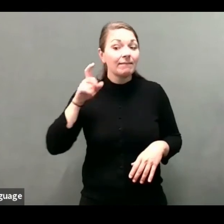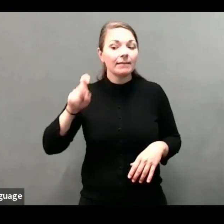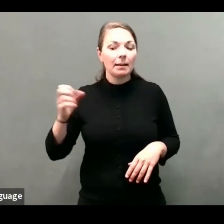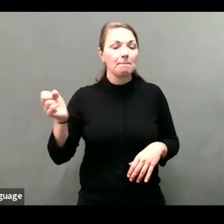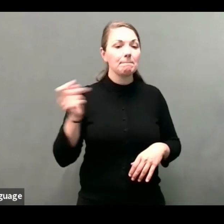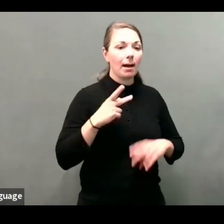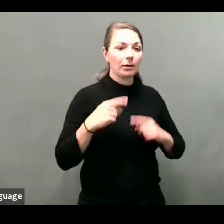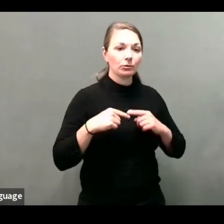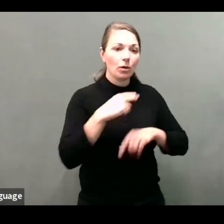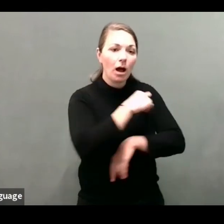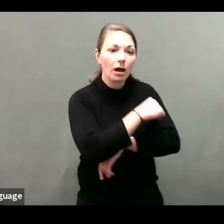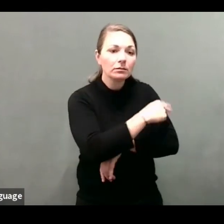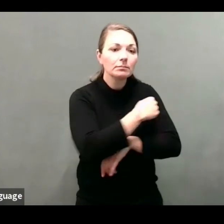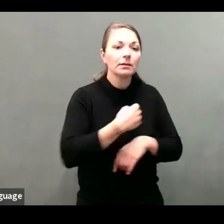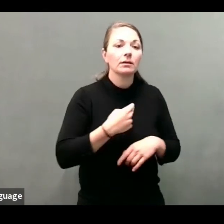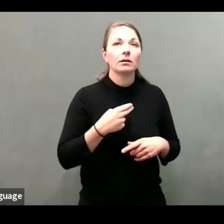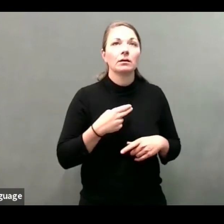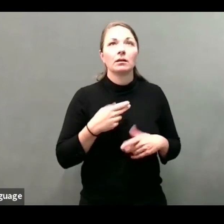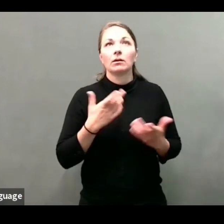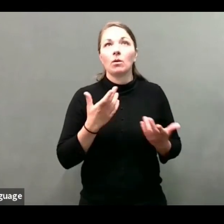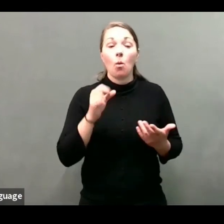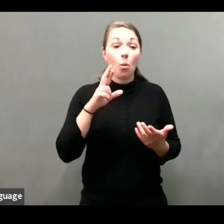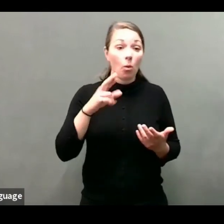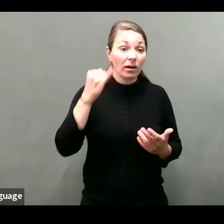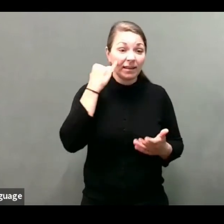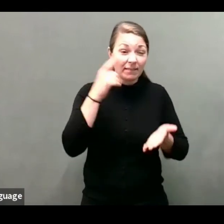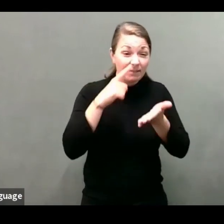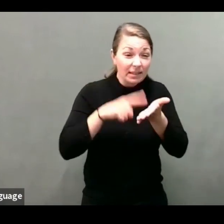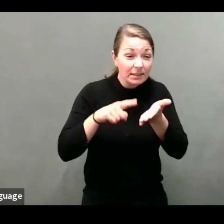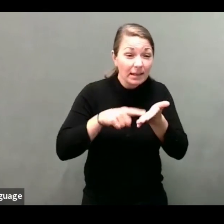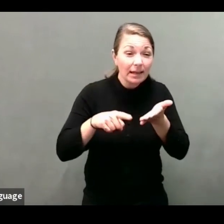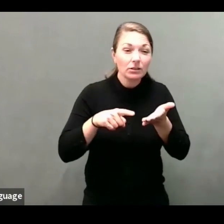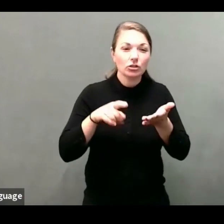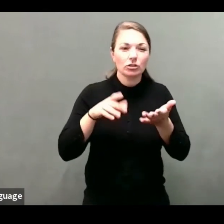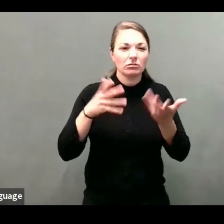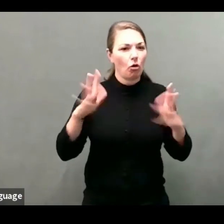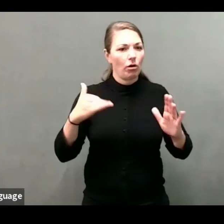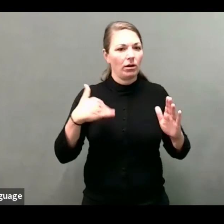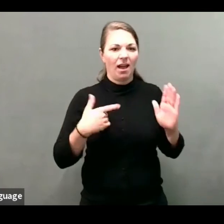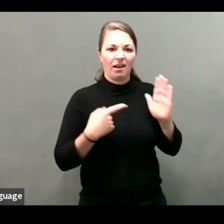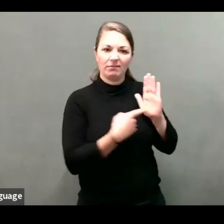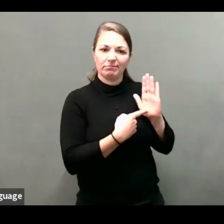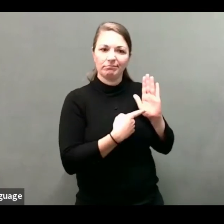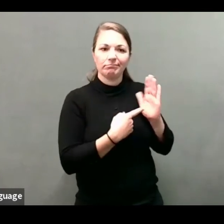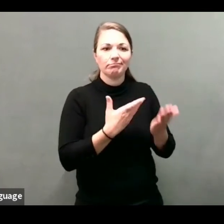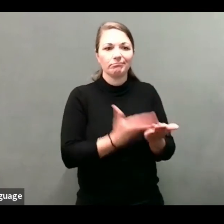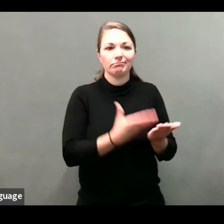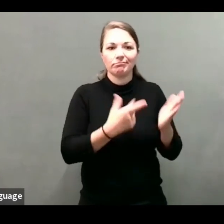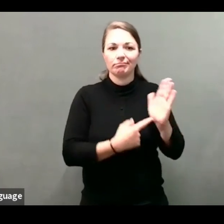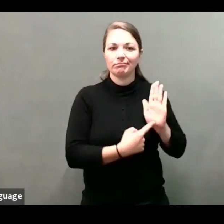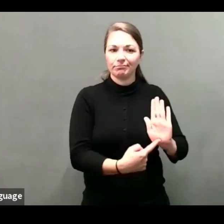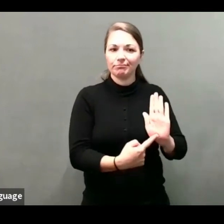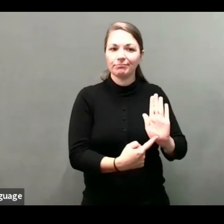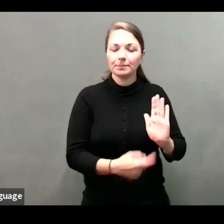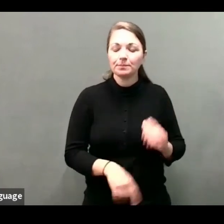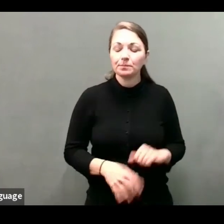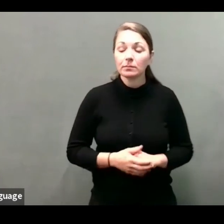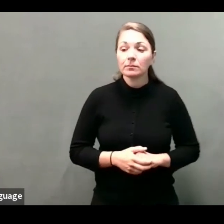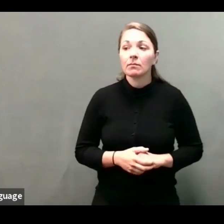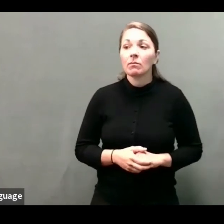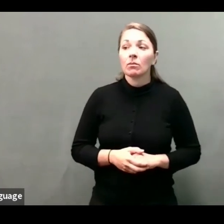there's investigation, it's really useful for that as well. Now, in many facilities, not